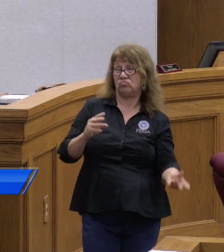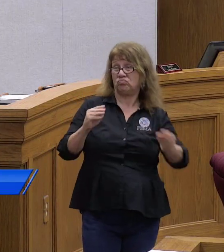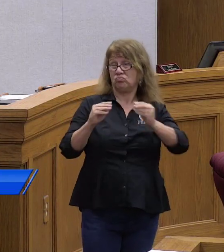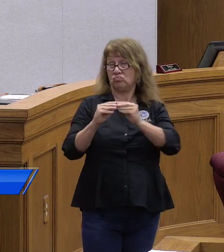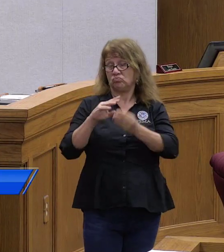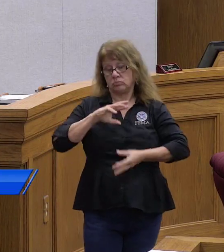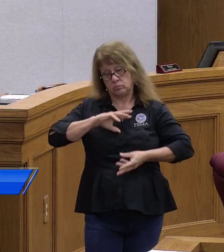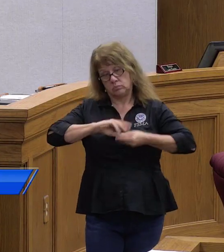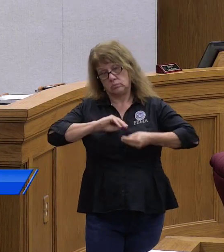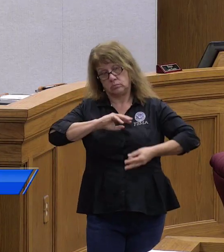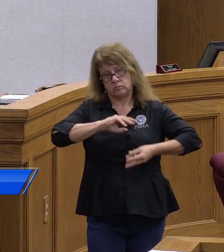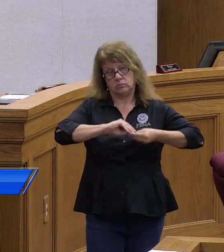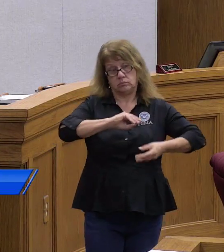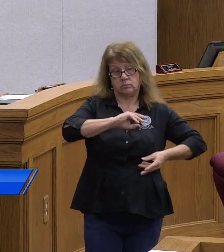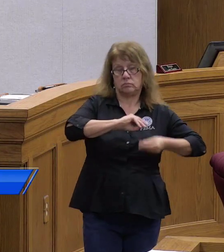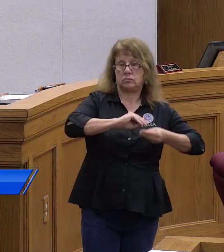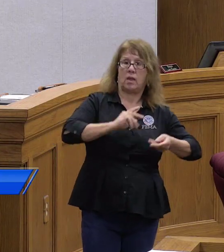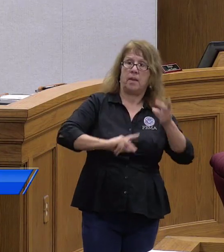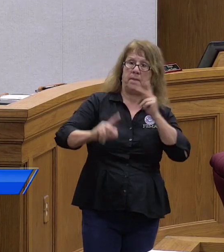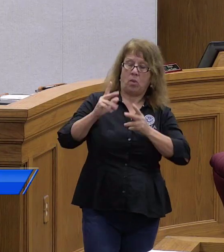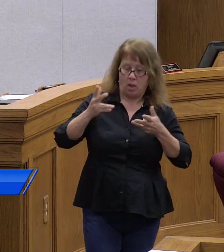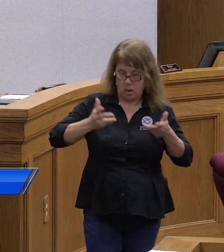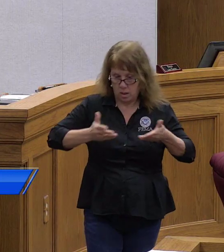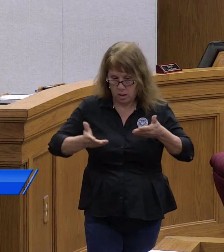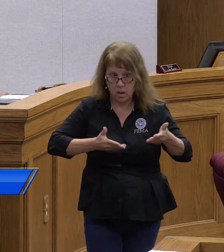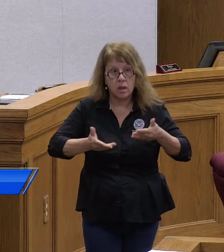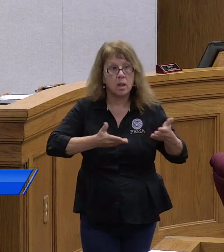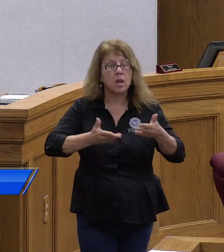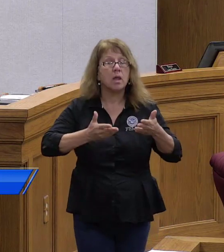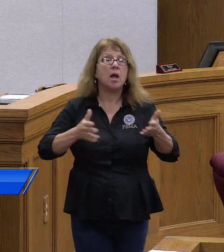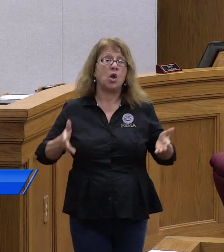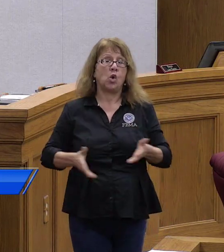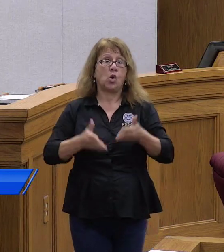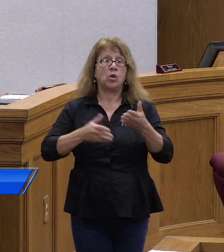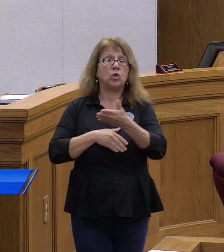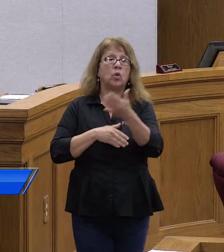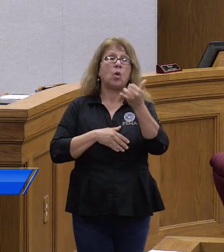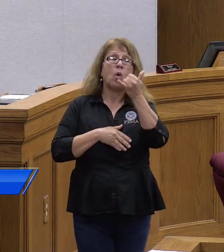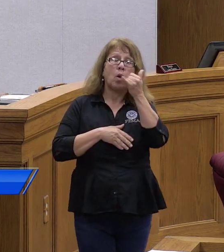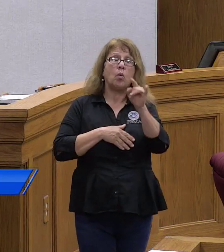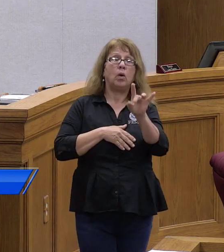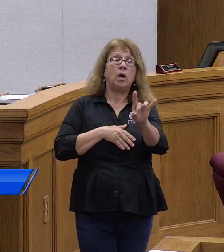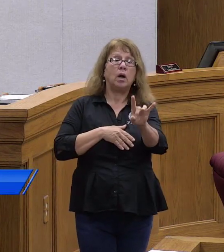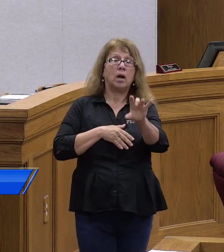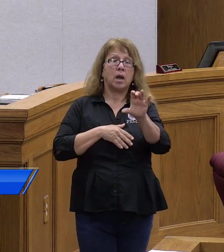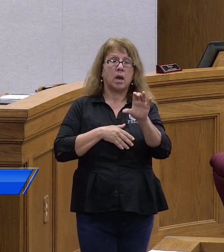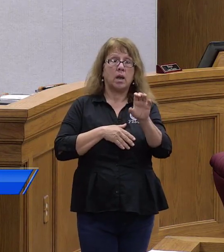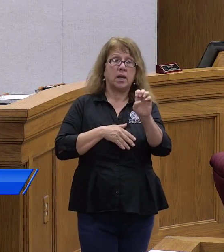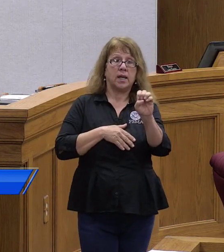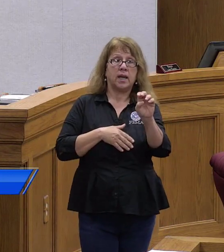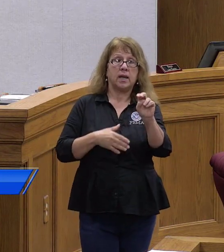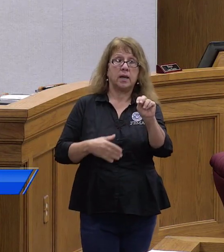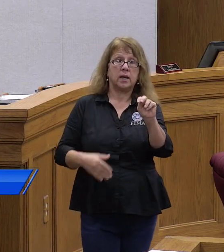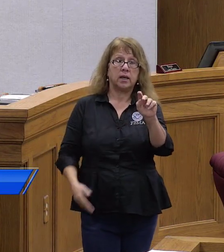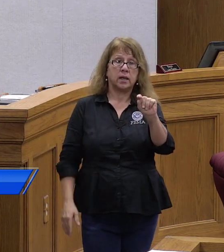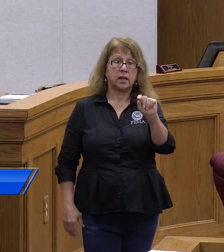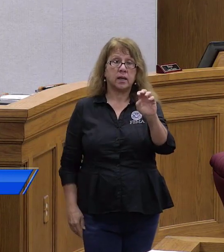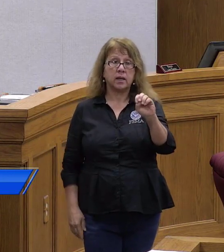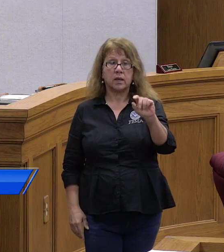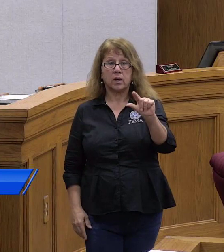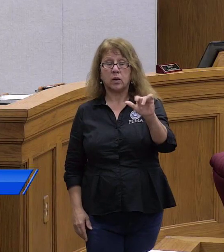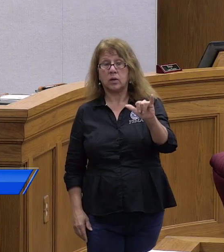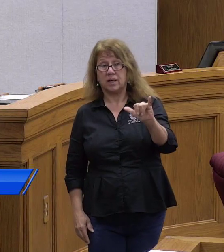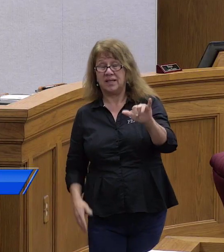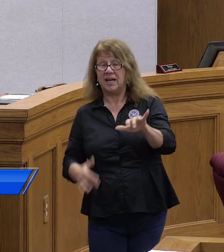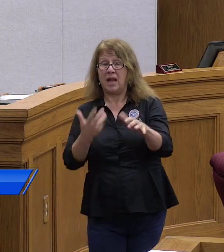any additional people to take service. But I want to encourage you to call 1-800-ENERGY. A lot of people are texting people who work